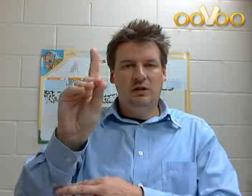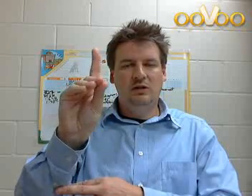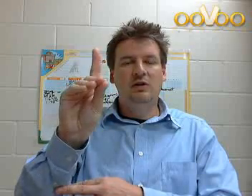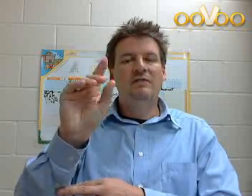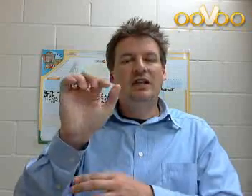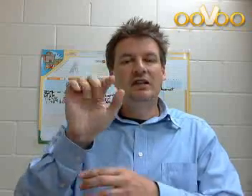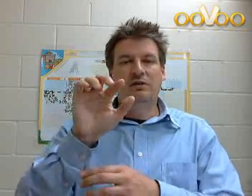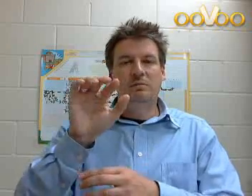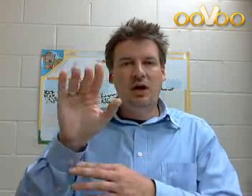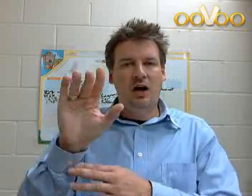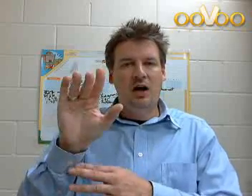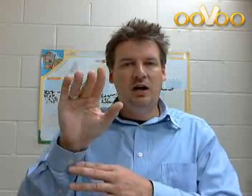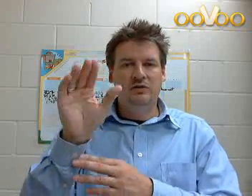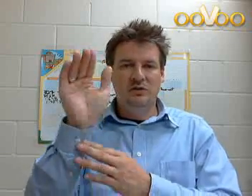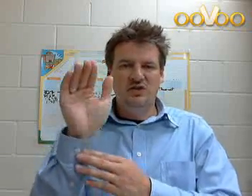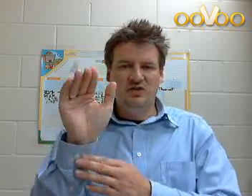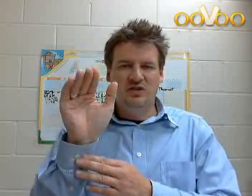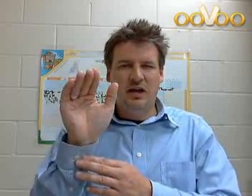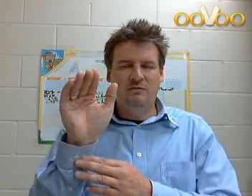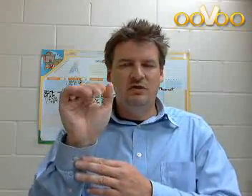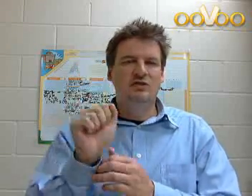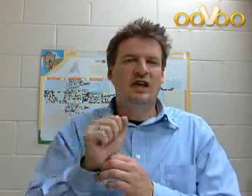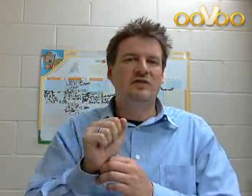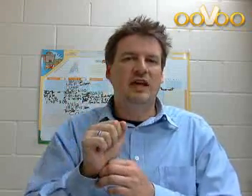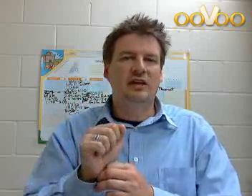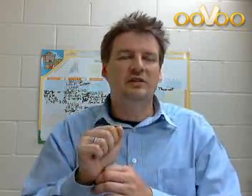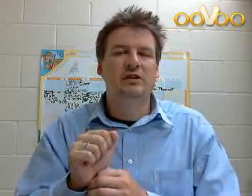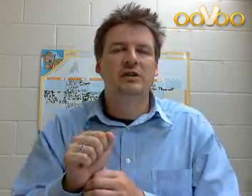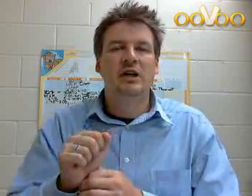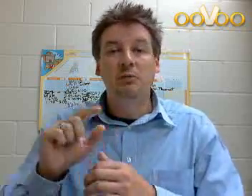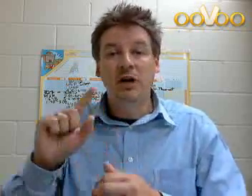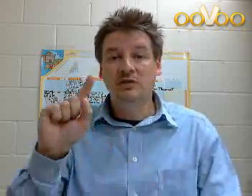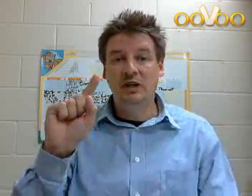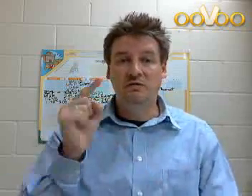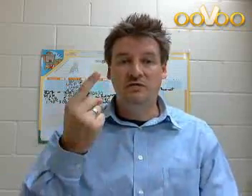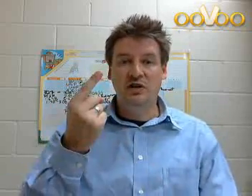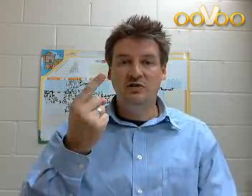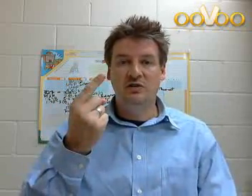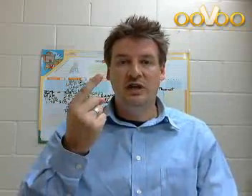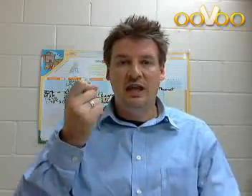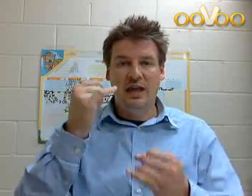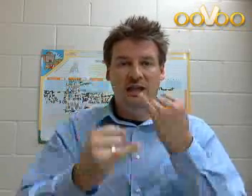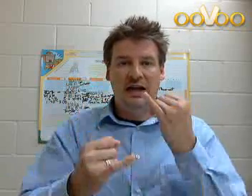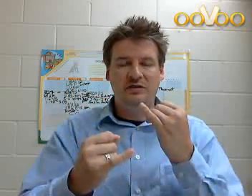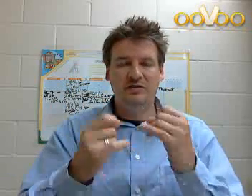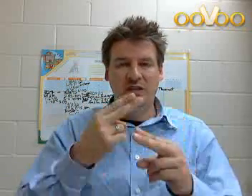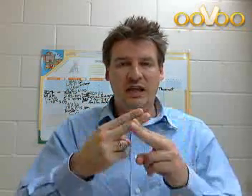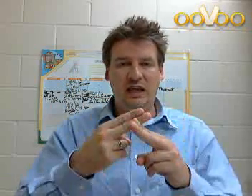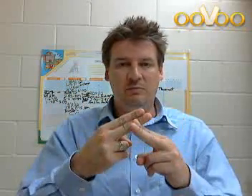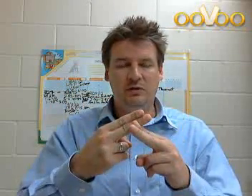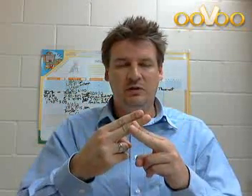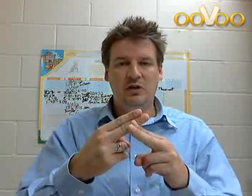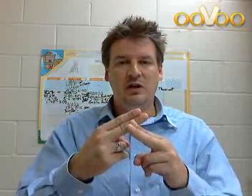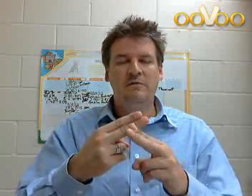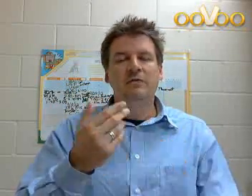you have that little pause. You just stop for just that second. We also did first and last name. Now